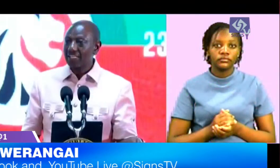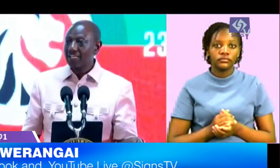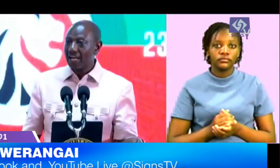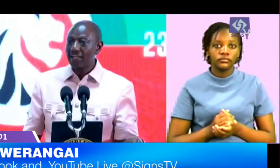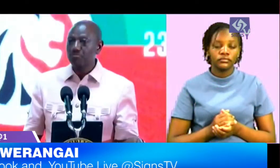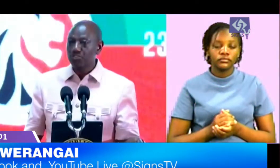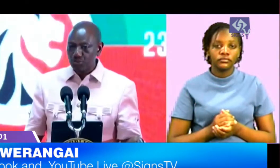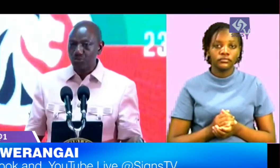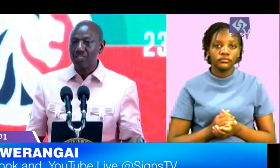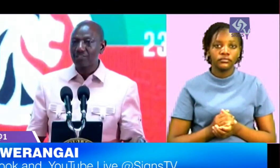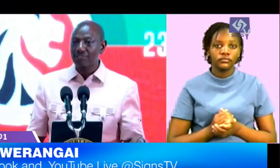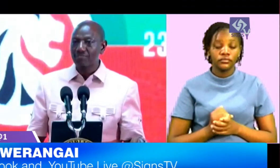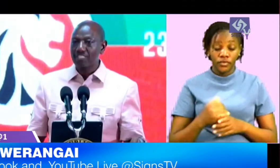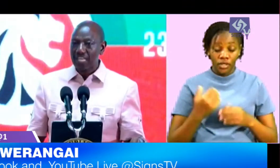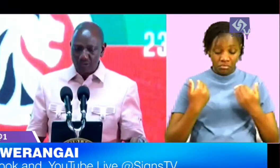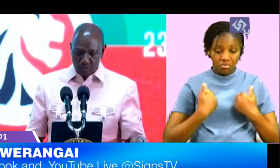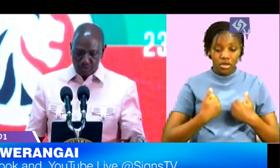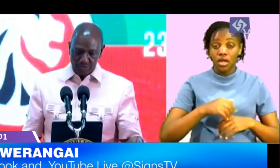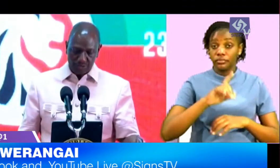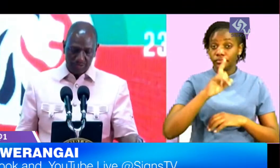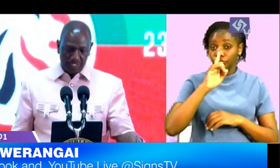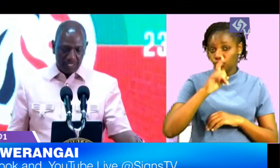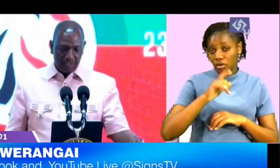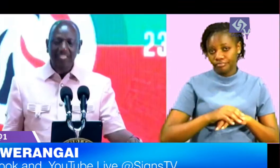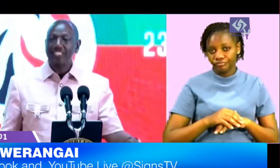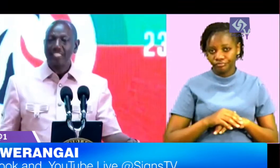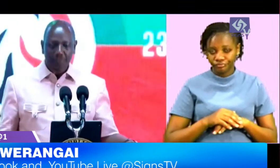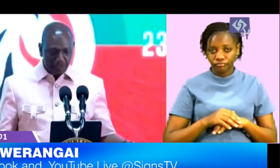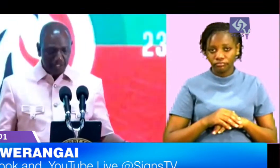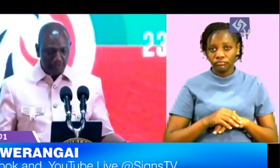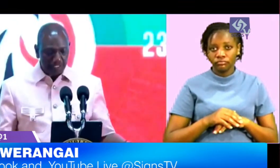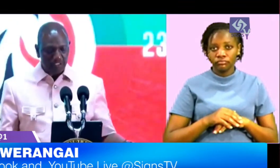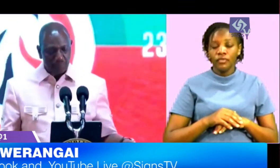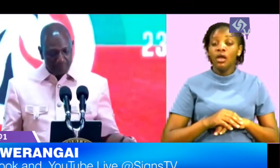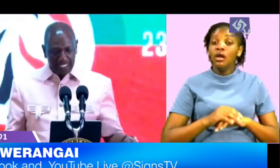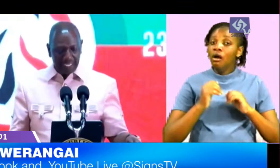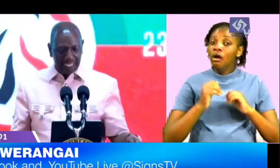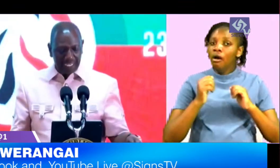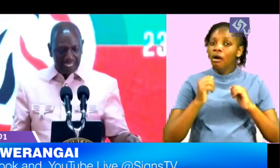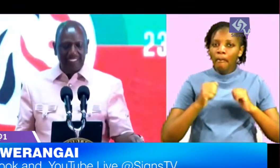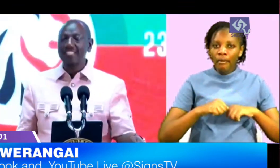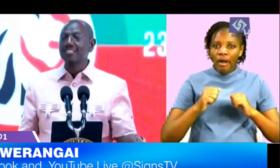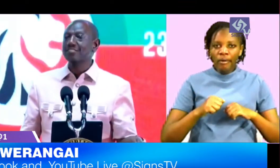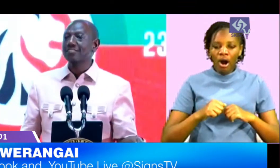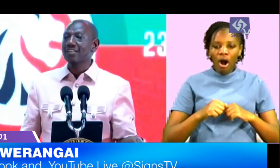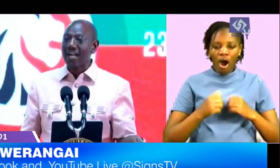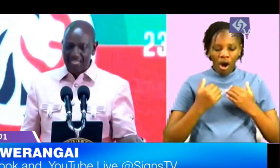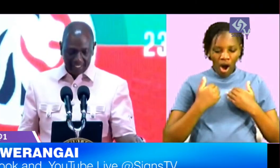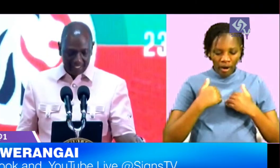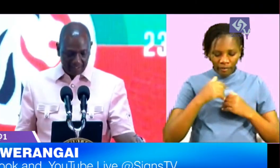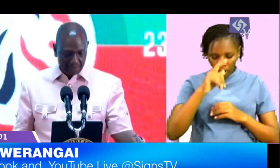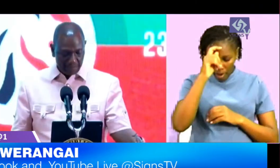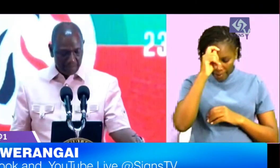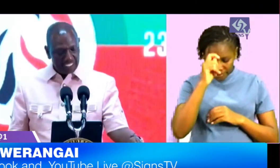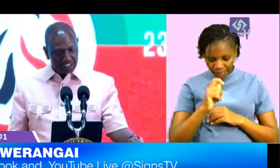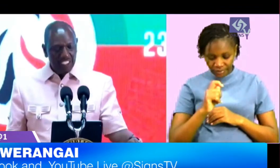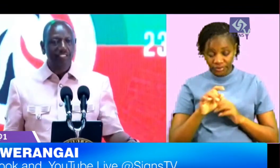KRA, I am sure, now knows that it is possible to be courteous, kind, and gentle